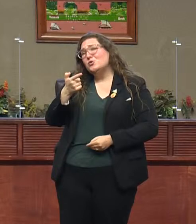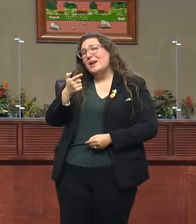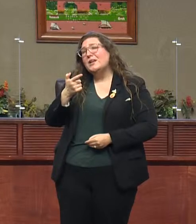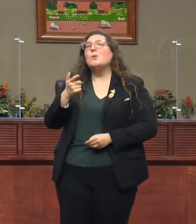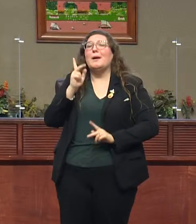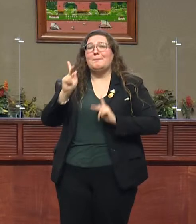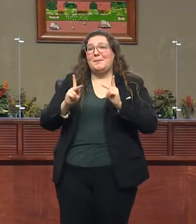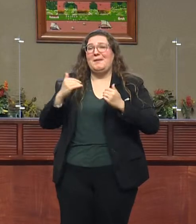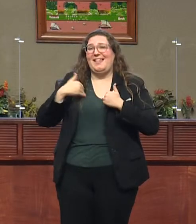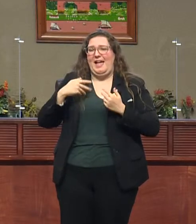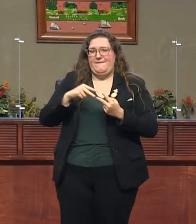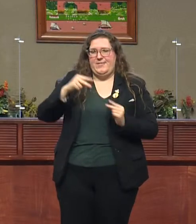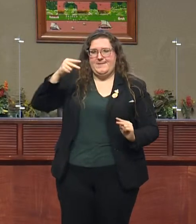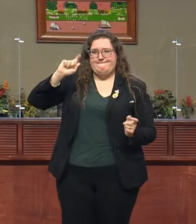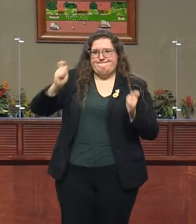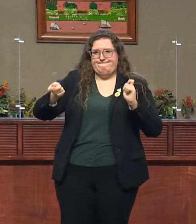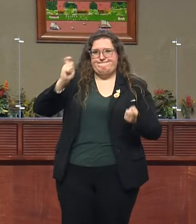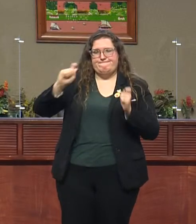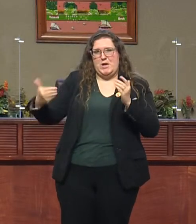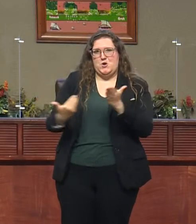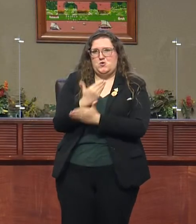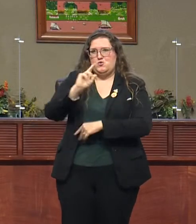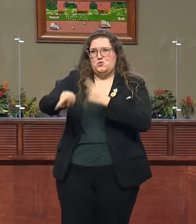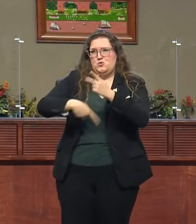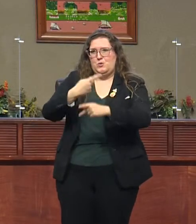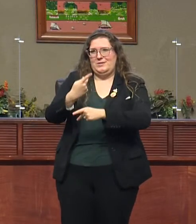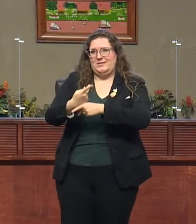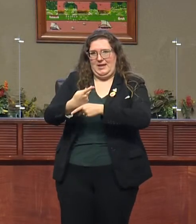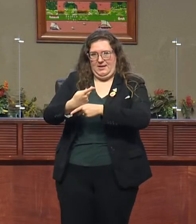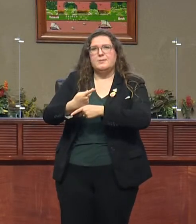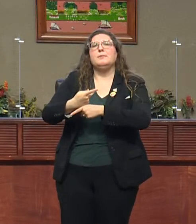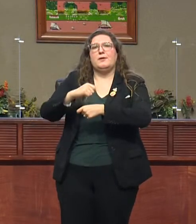all are from the UK variant.